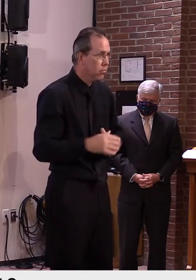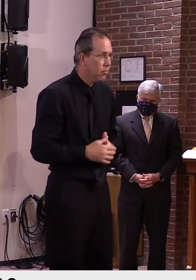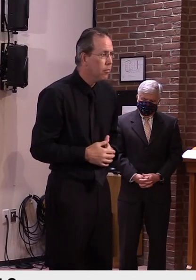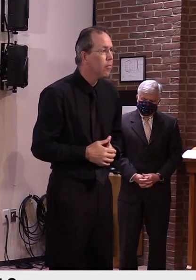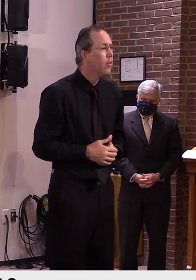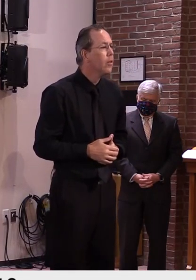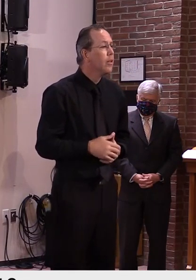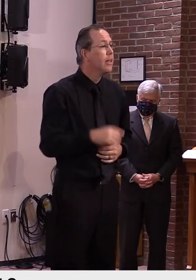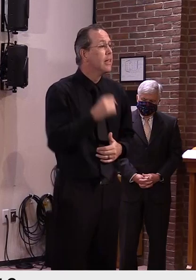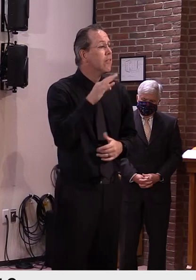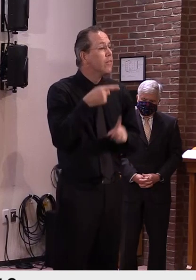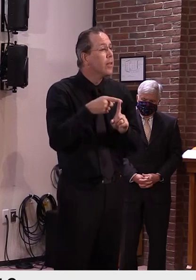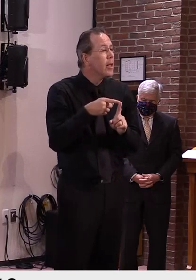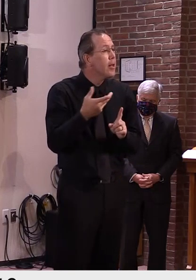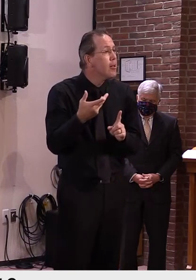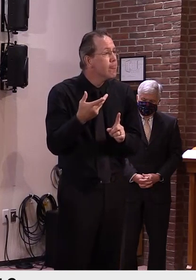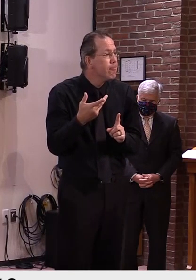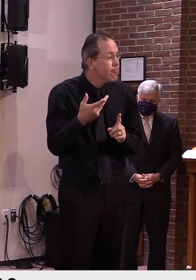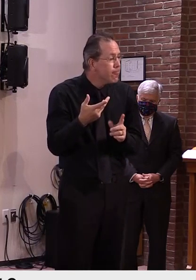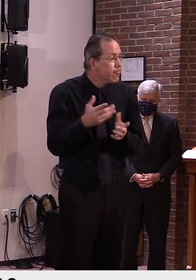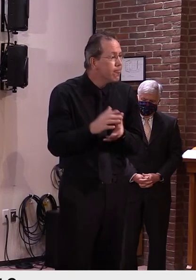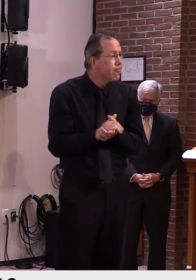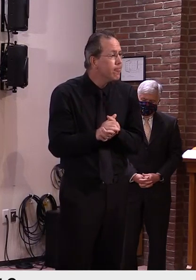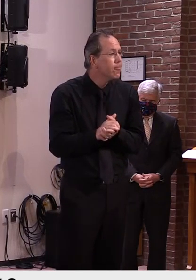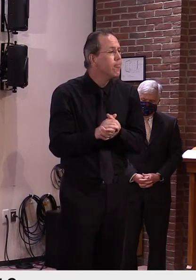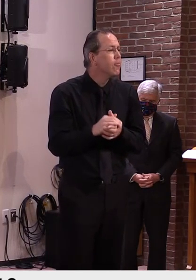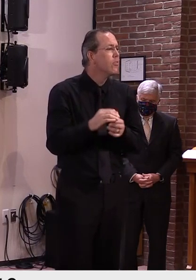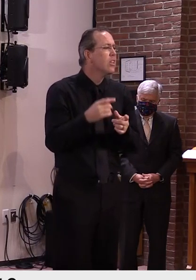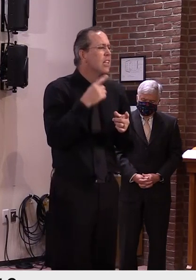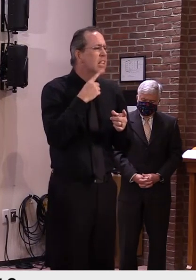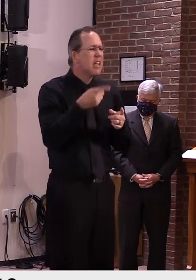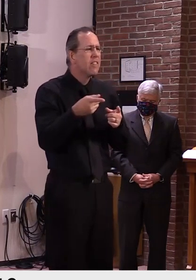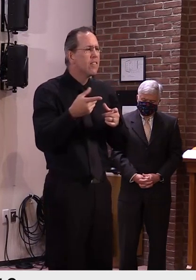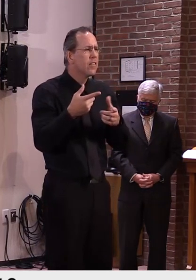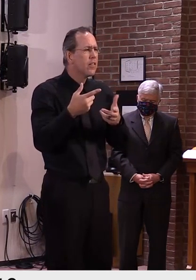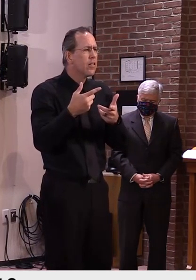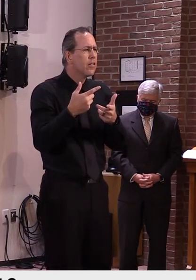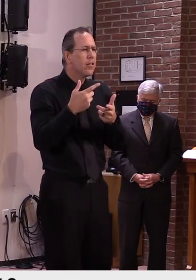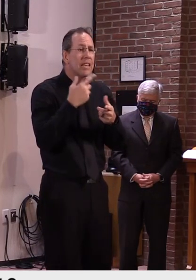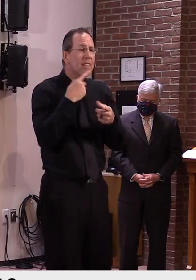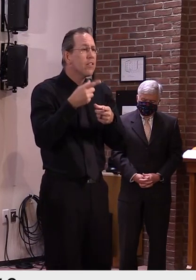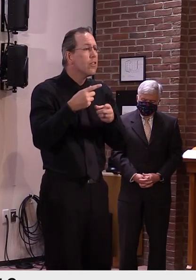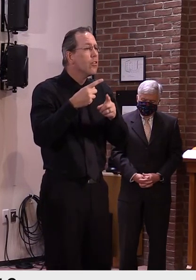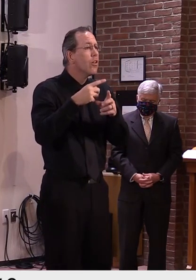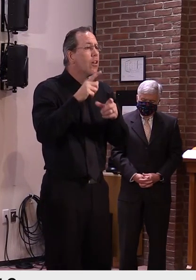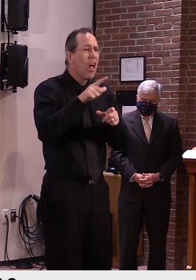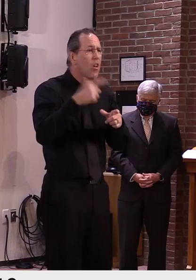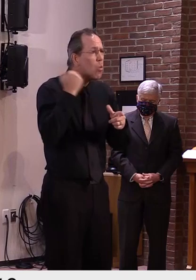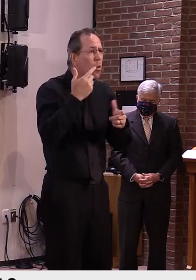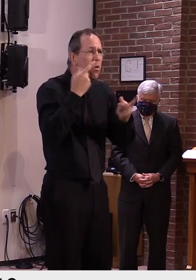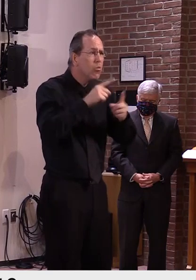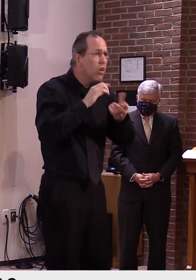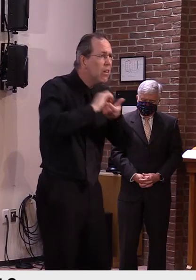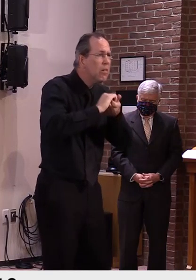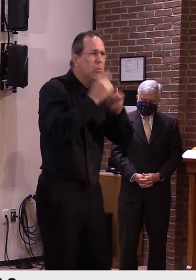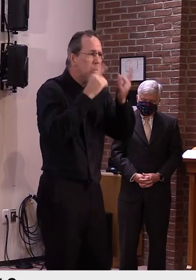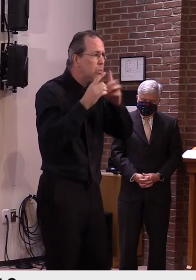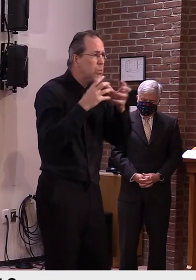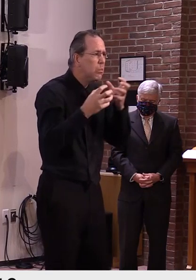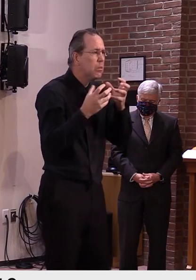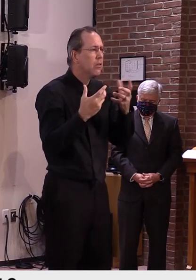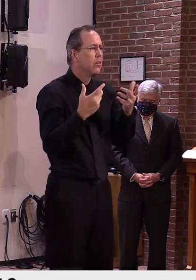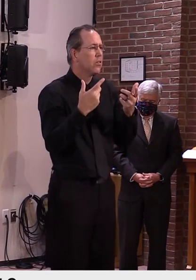to work together with the landlord to show the need. So, the money does